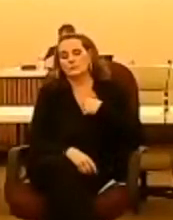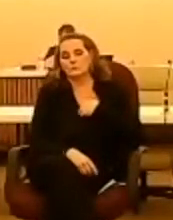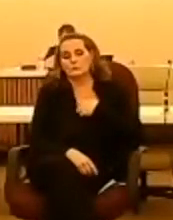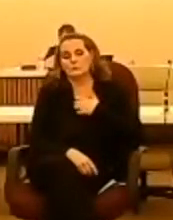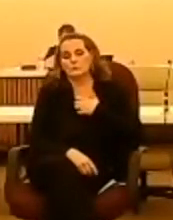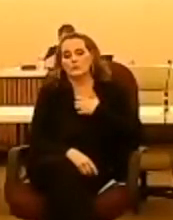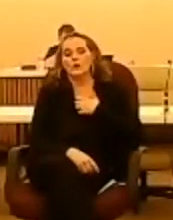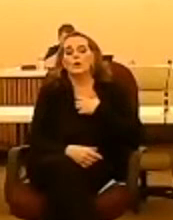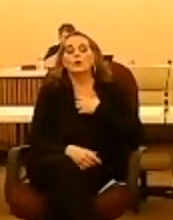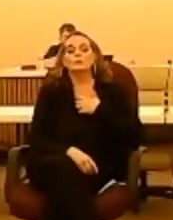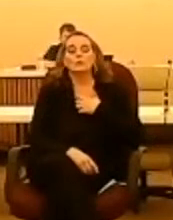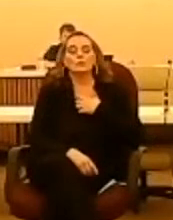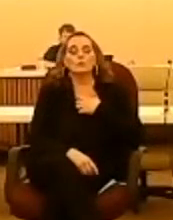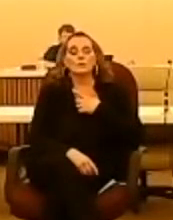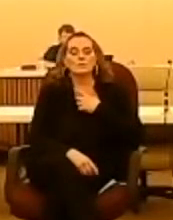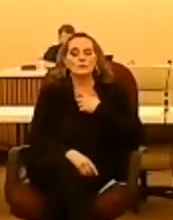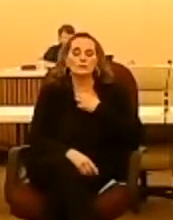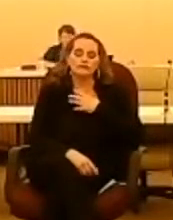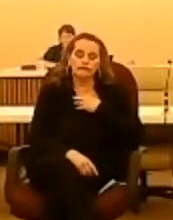at the building,